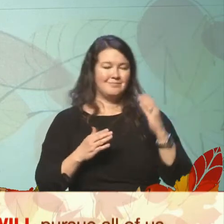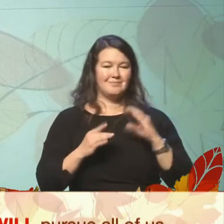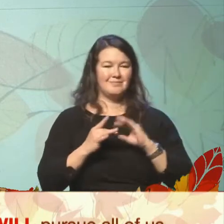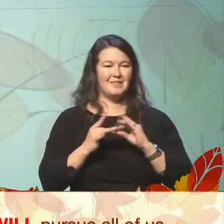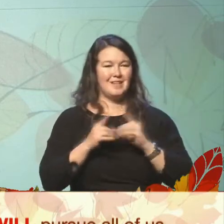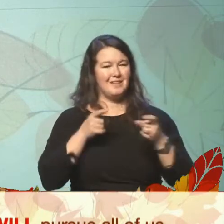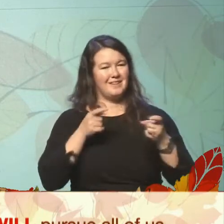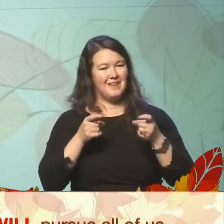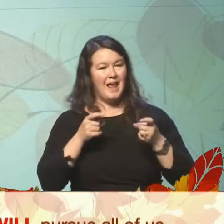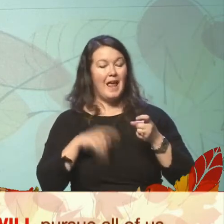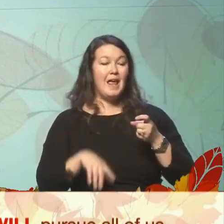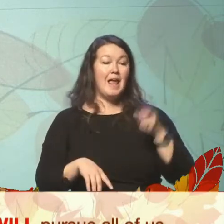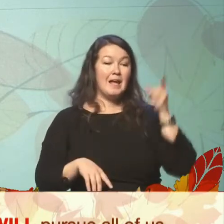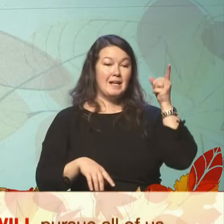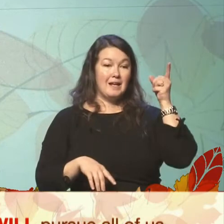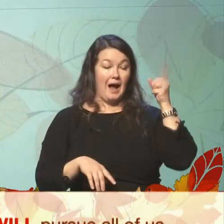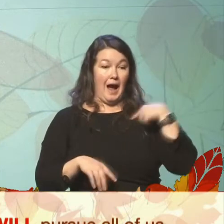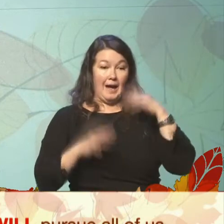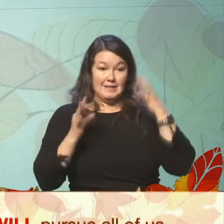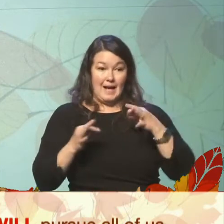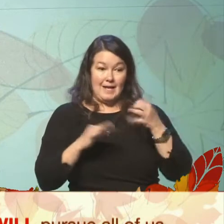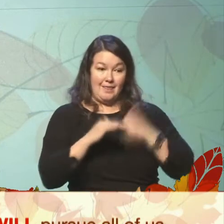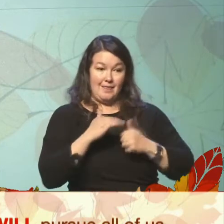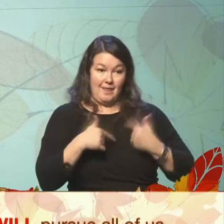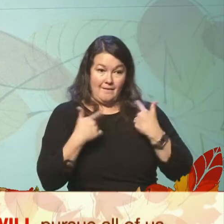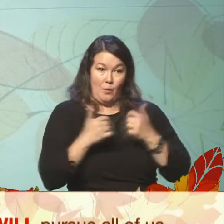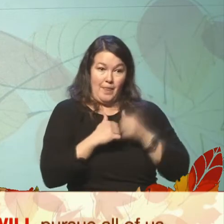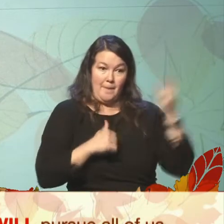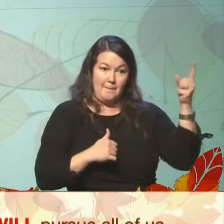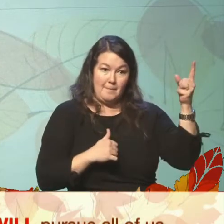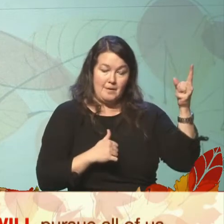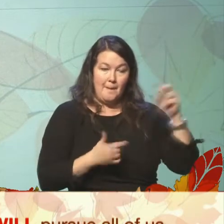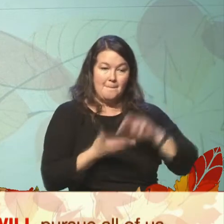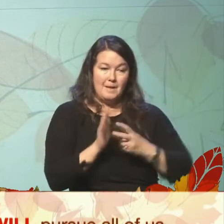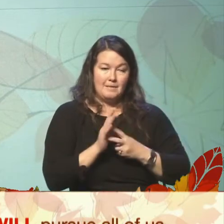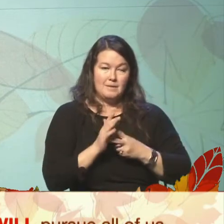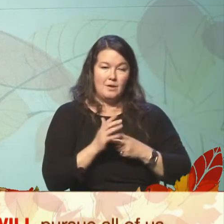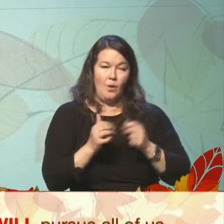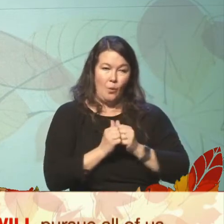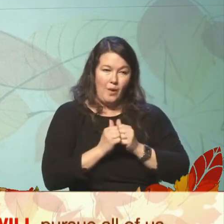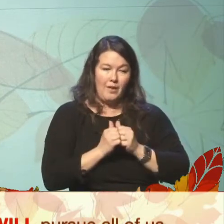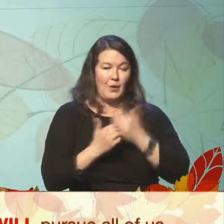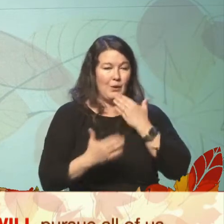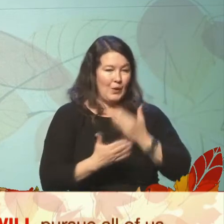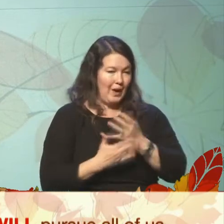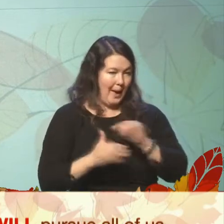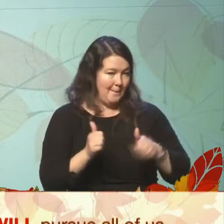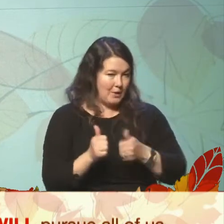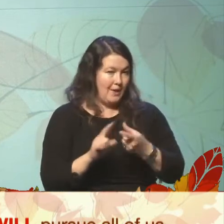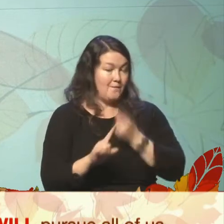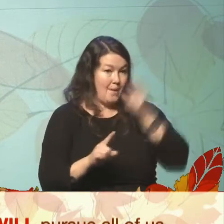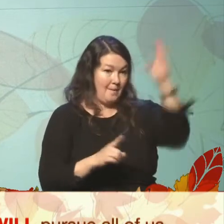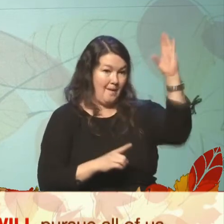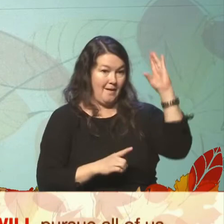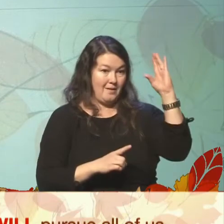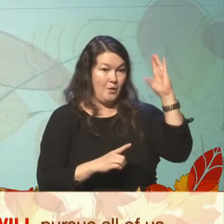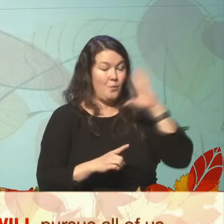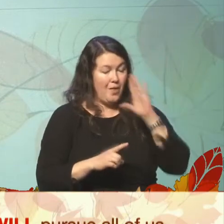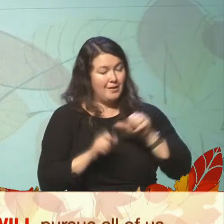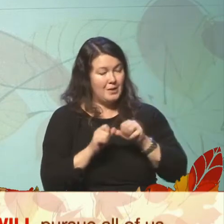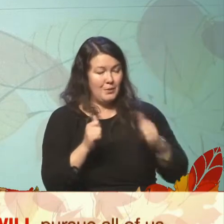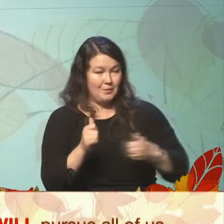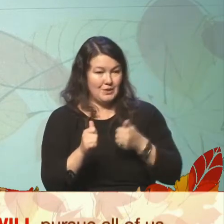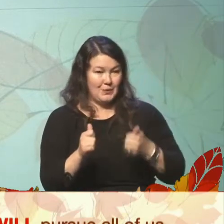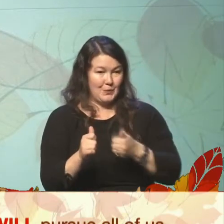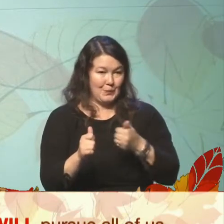live under that roof, I'm living in the goodness and mercy of God that will pursue me.